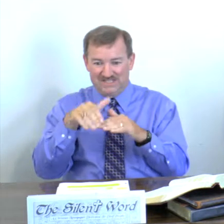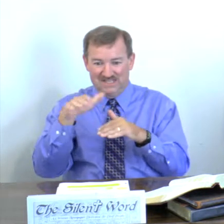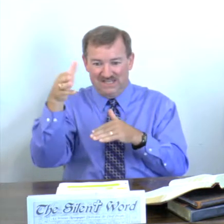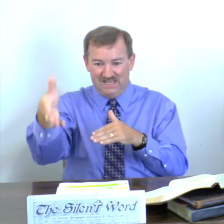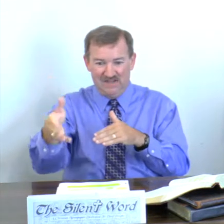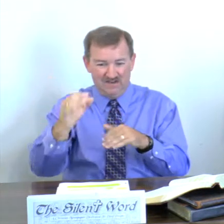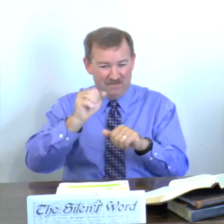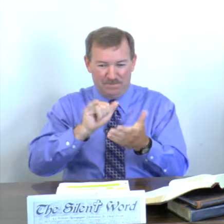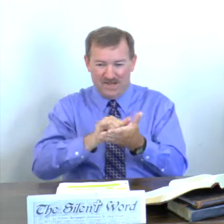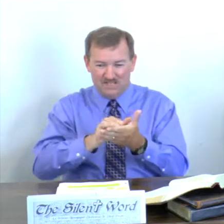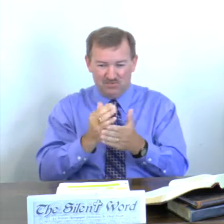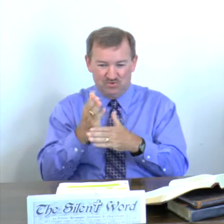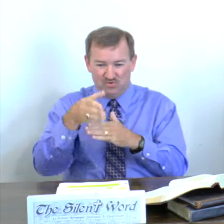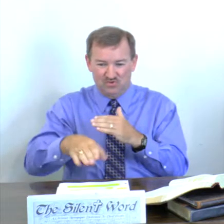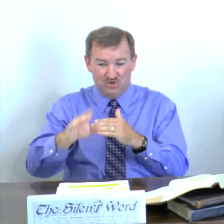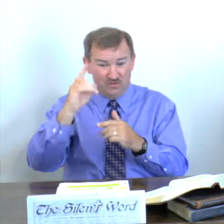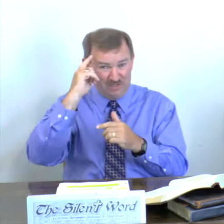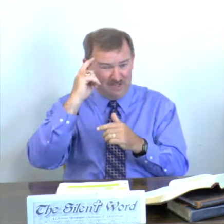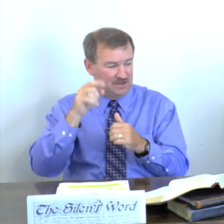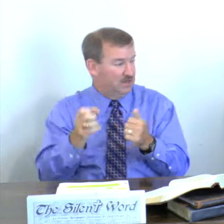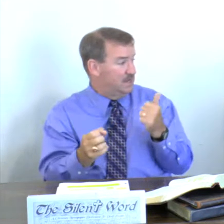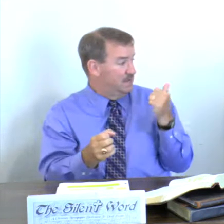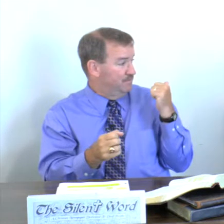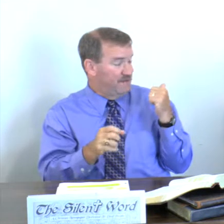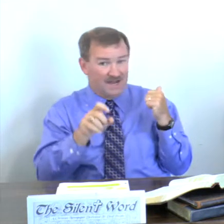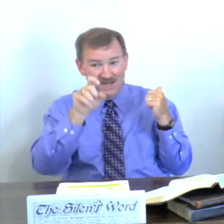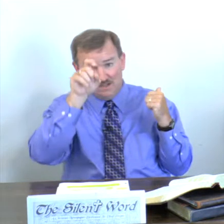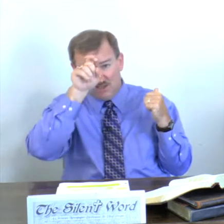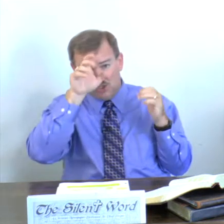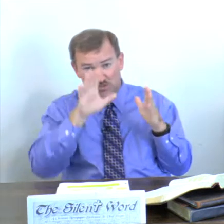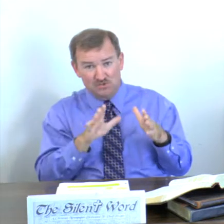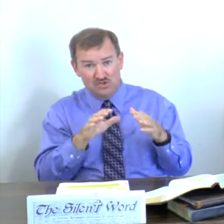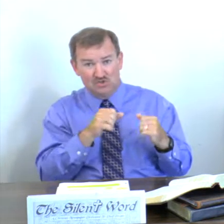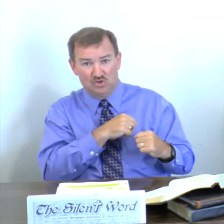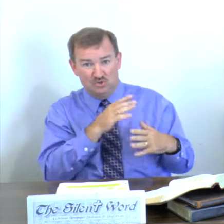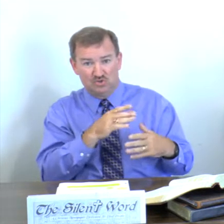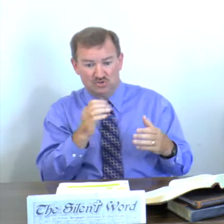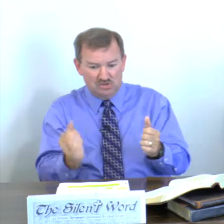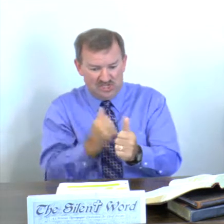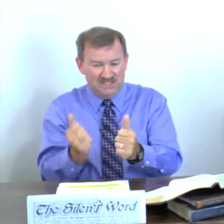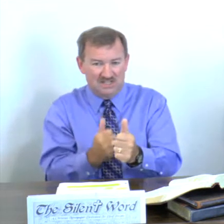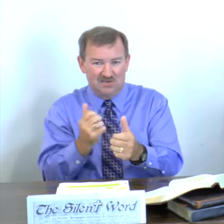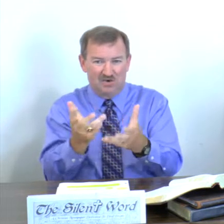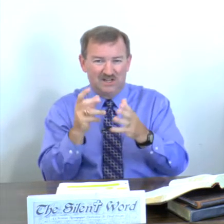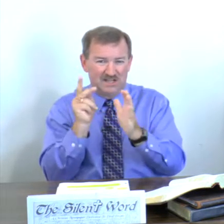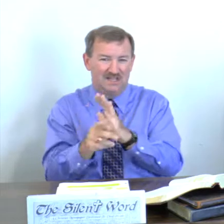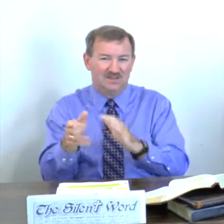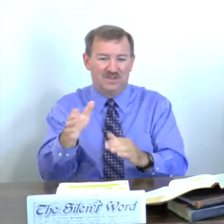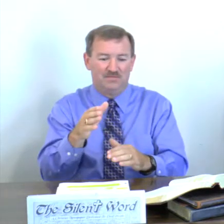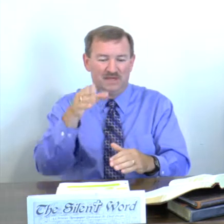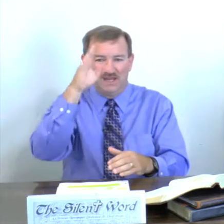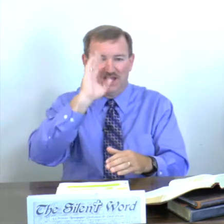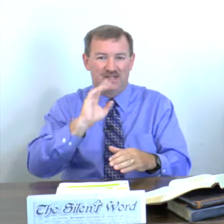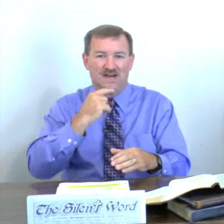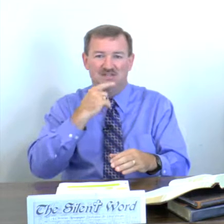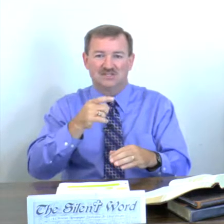Sea here, impossible to cross over, they thought, behind the Egyptian soldiers chasing, wanting to kill them. And God just